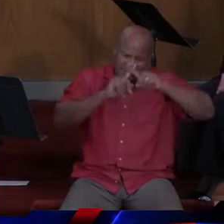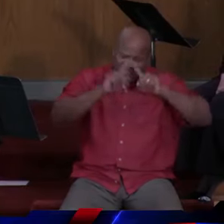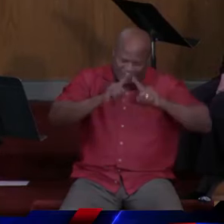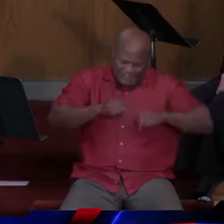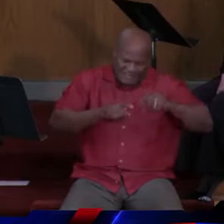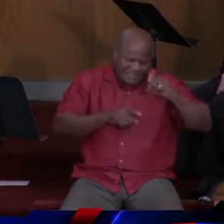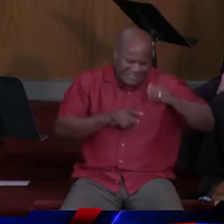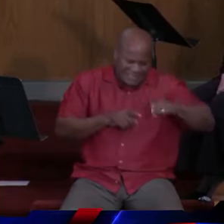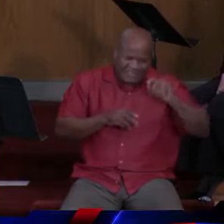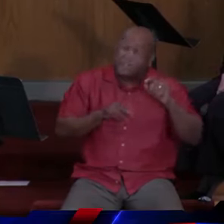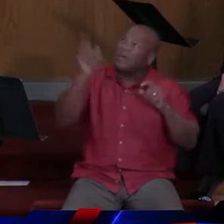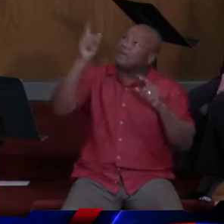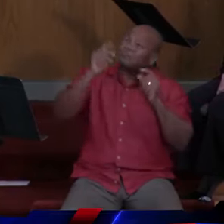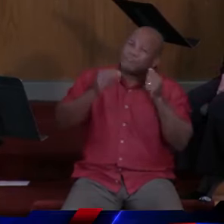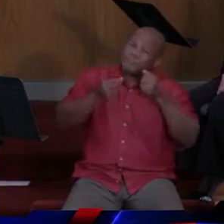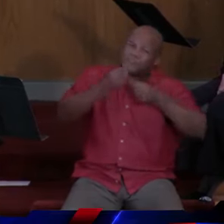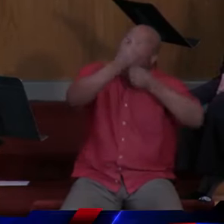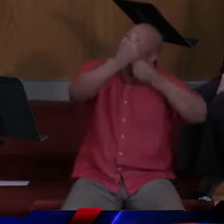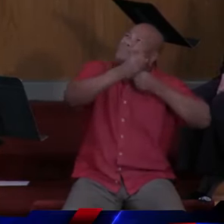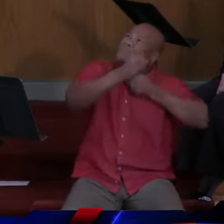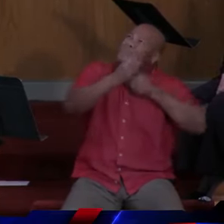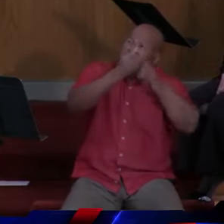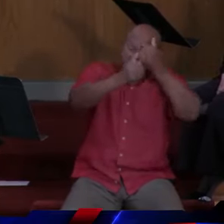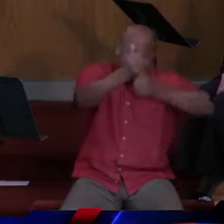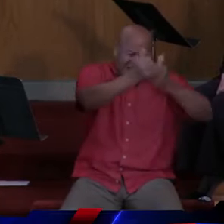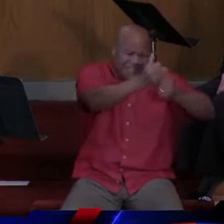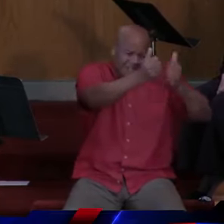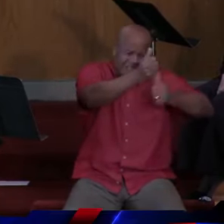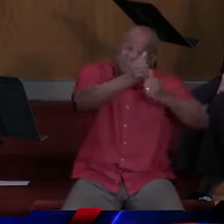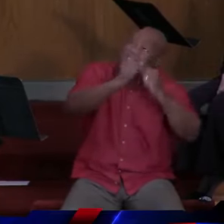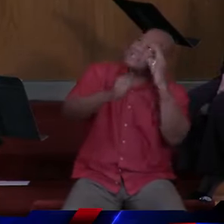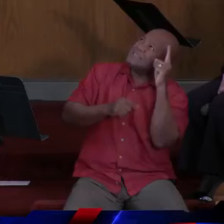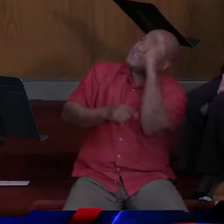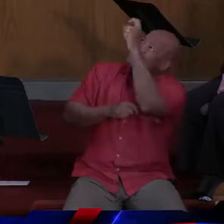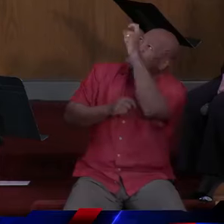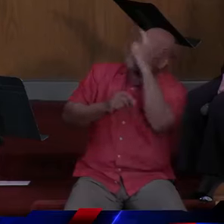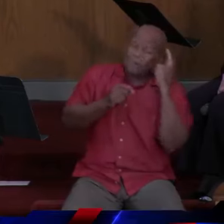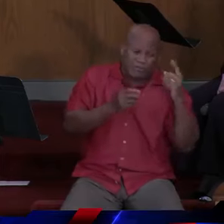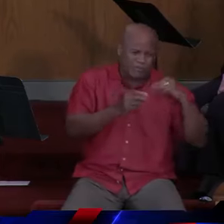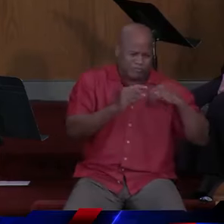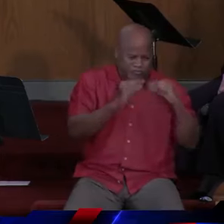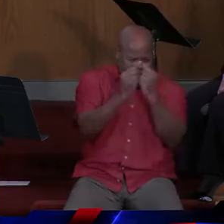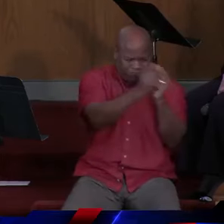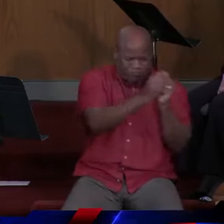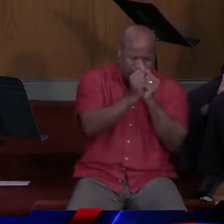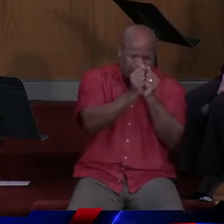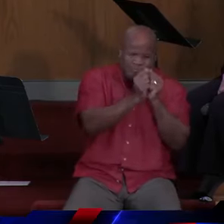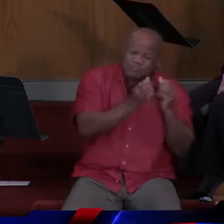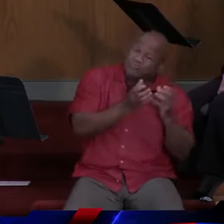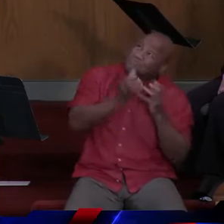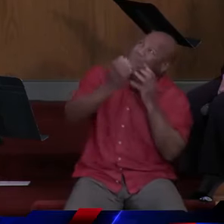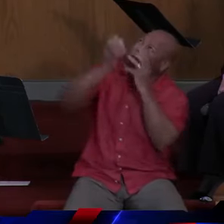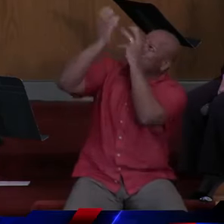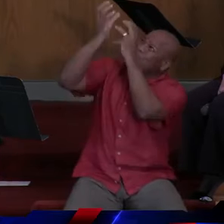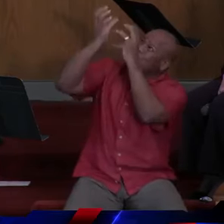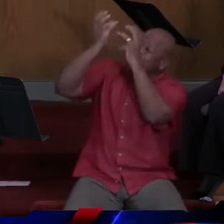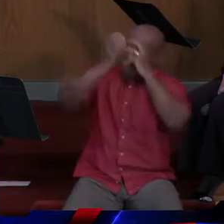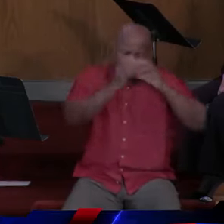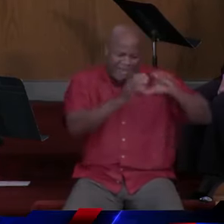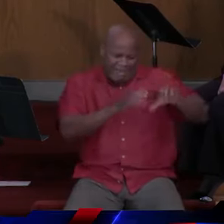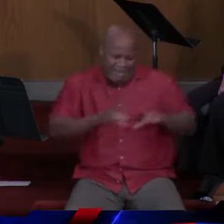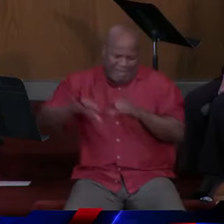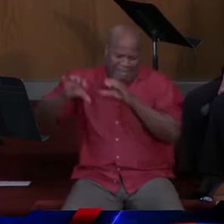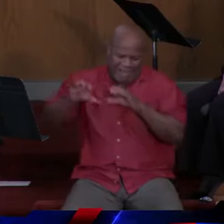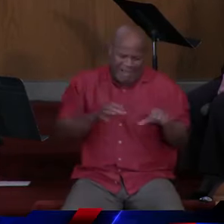petitions that they are making, and we come in agreement with them, God, to petition your word as an active source and change agent in their lives, God.